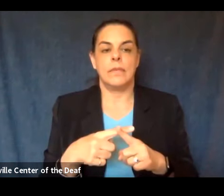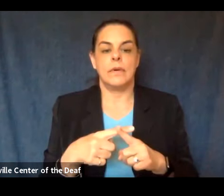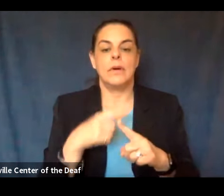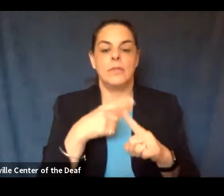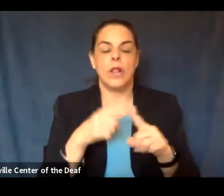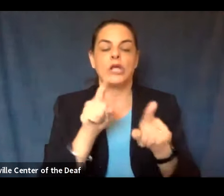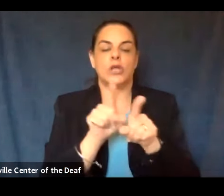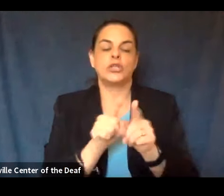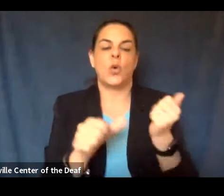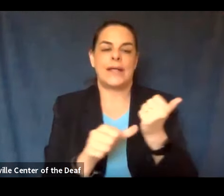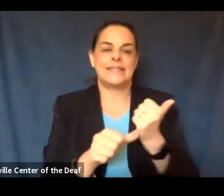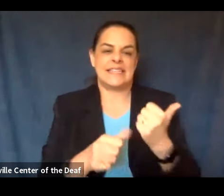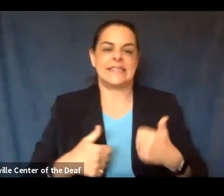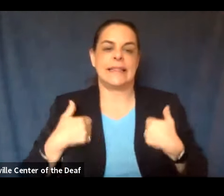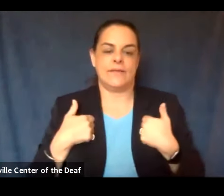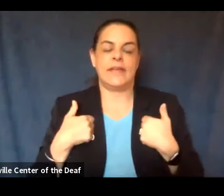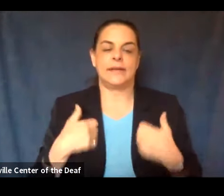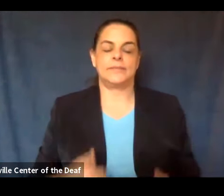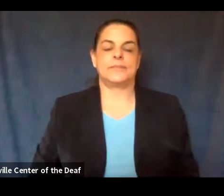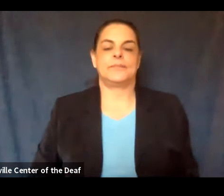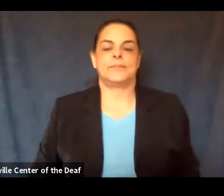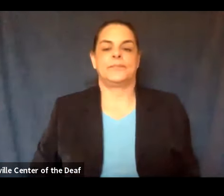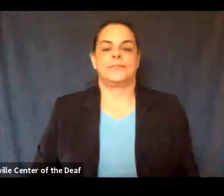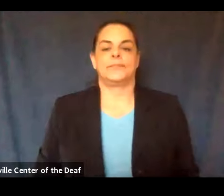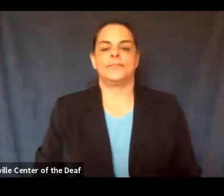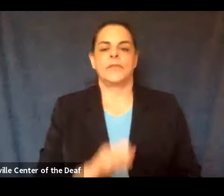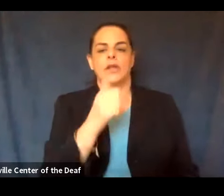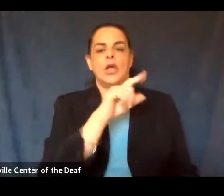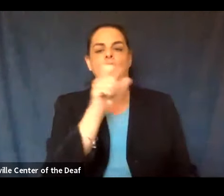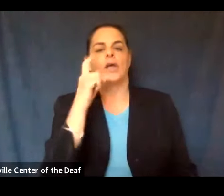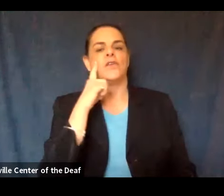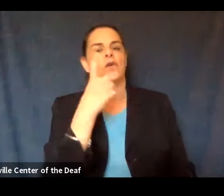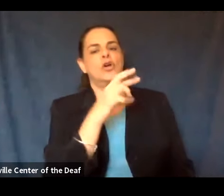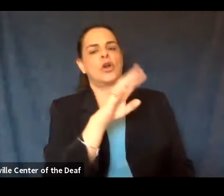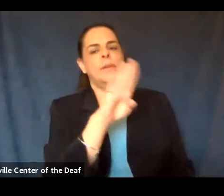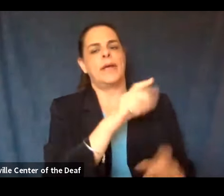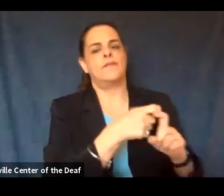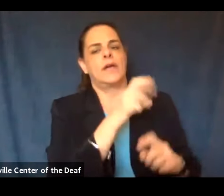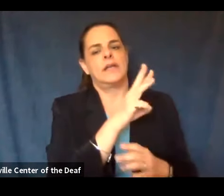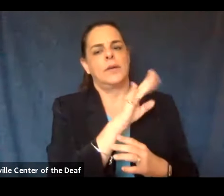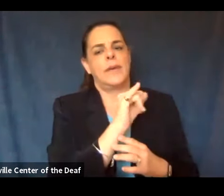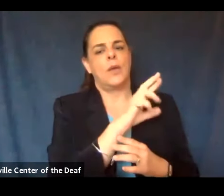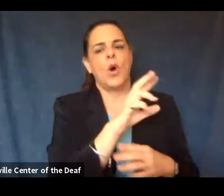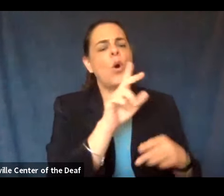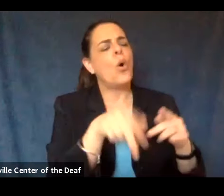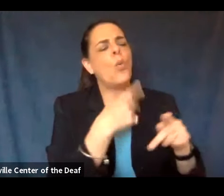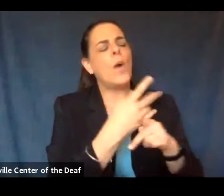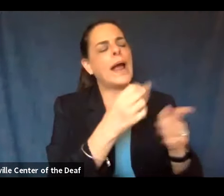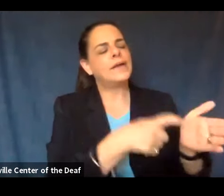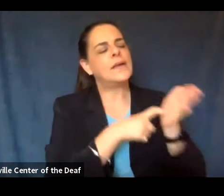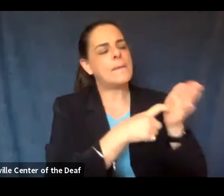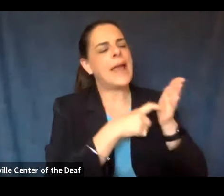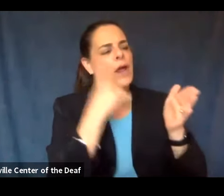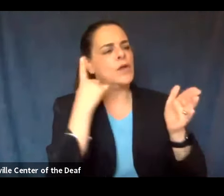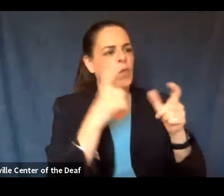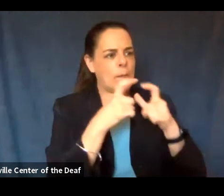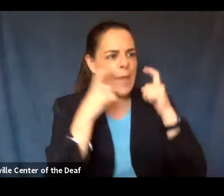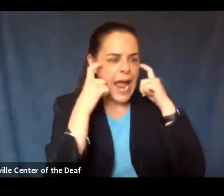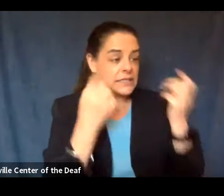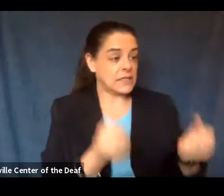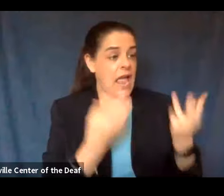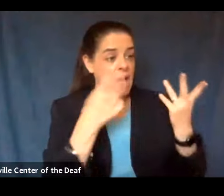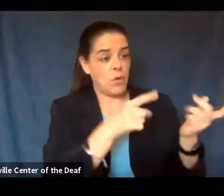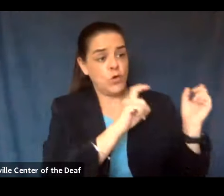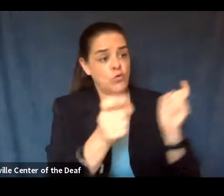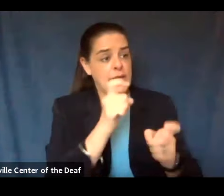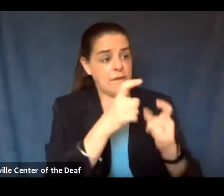assisted living. Sorry, thank you. Another question for Dr. Buchanan from WBIR. What has the demand been for masks? How many have you